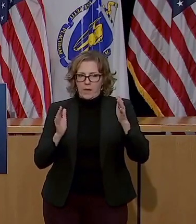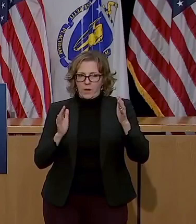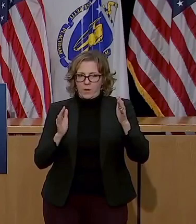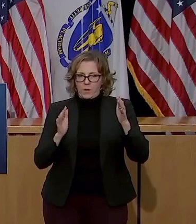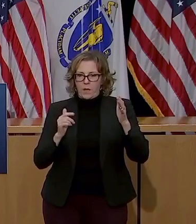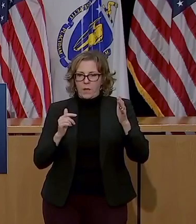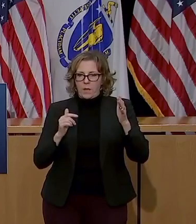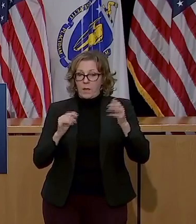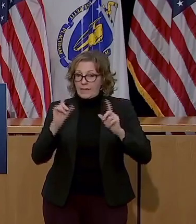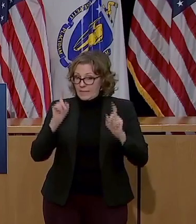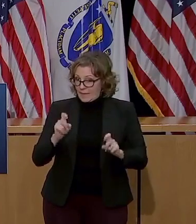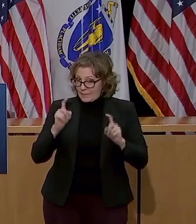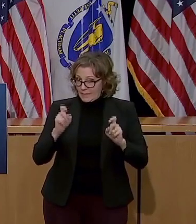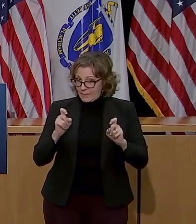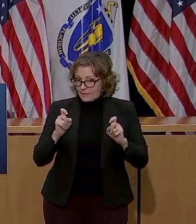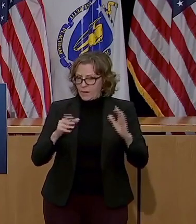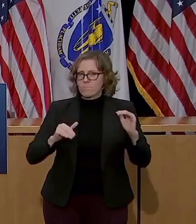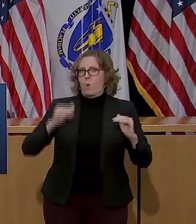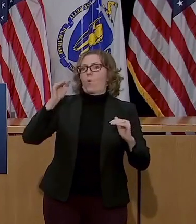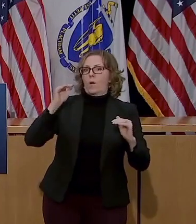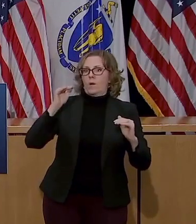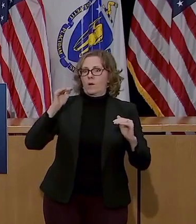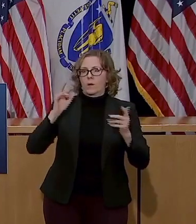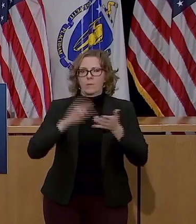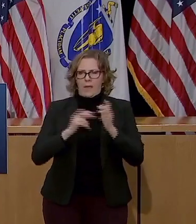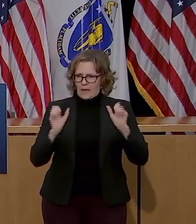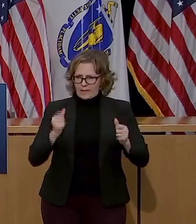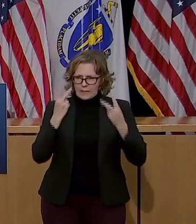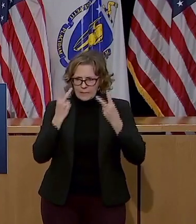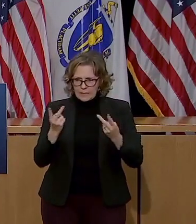in Massachusetts than they are.